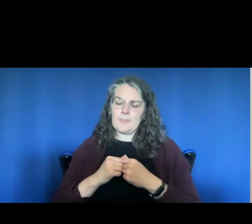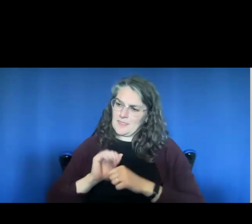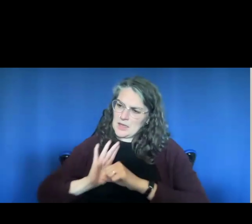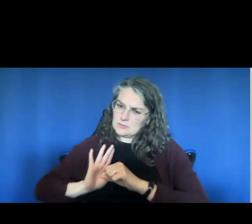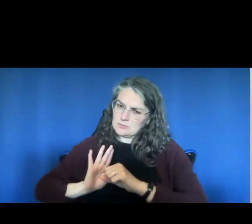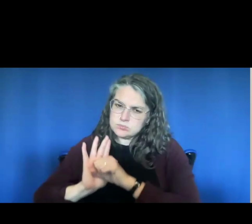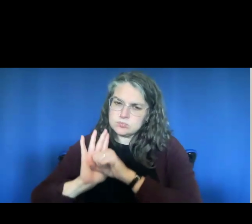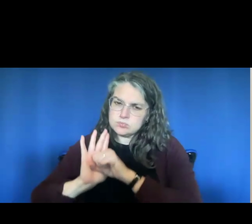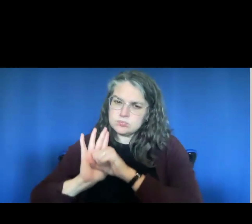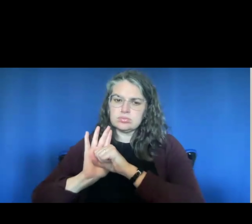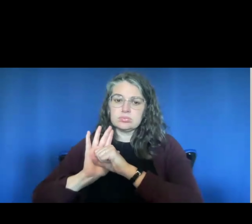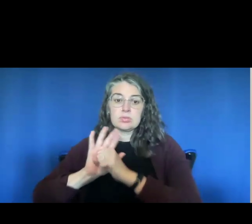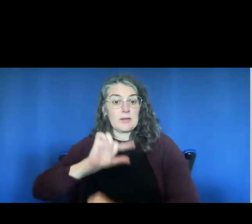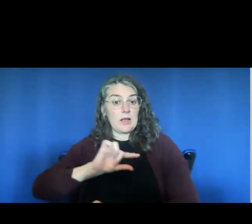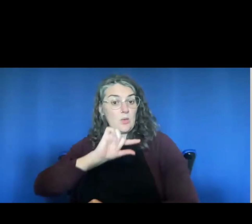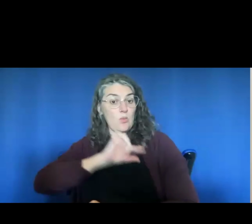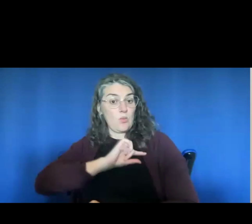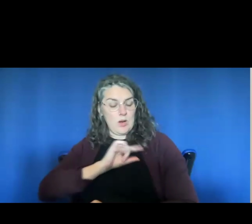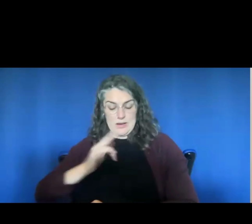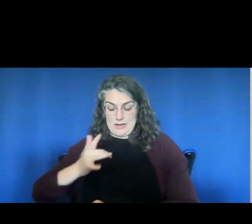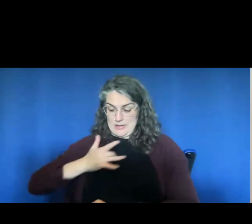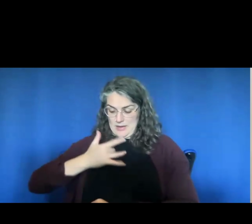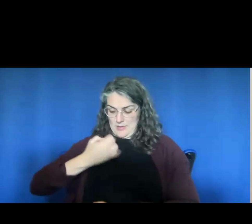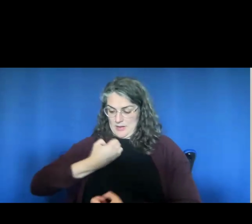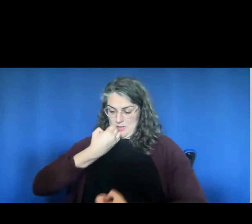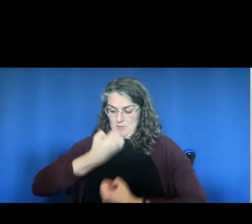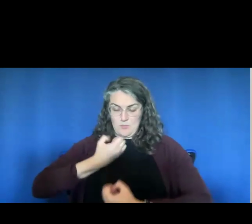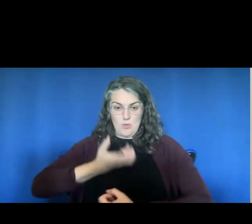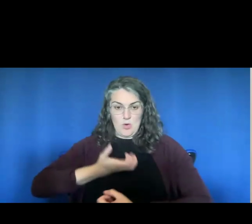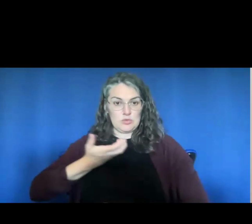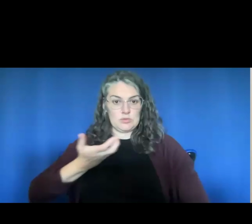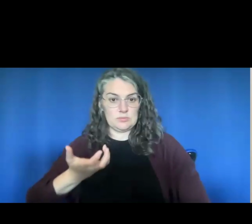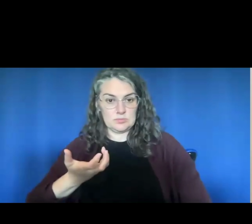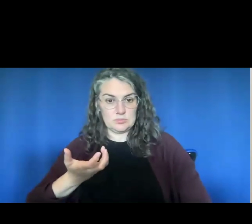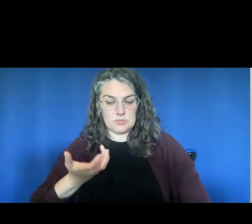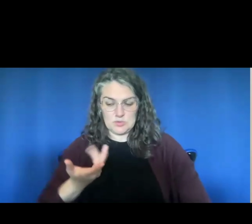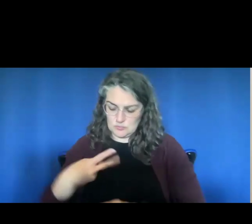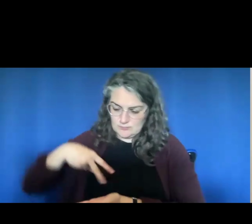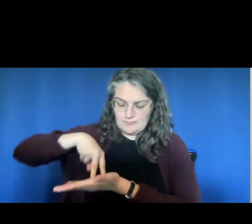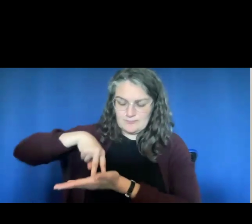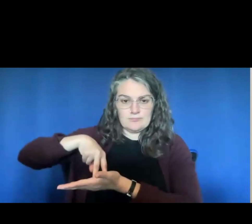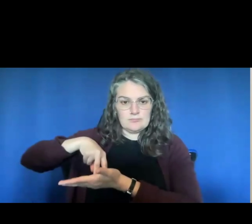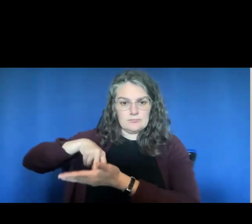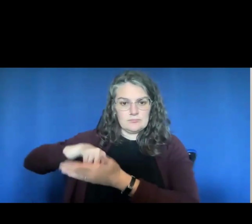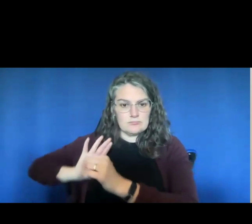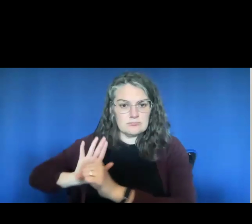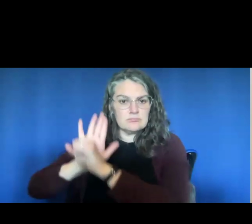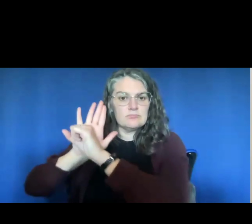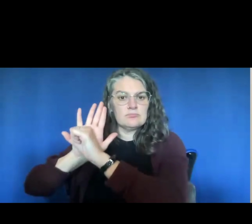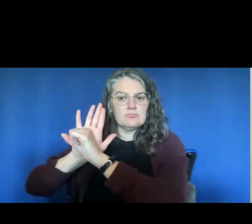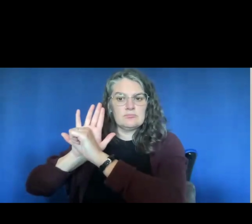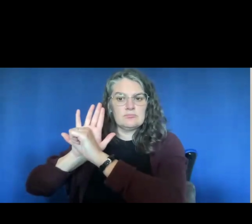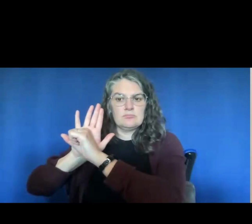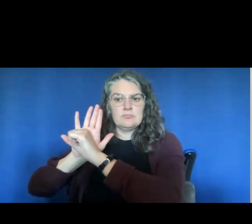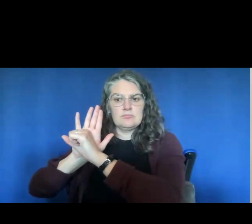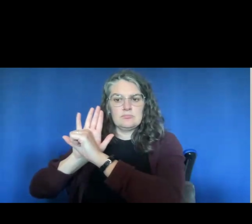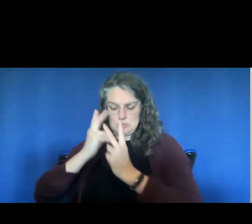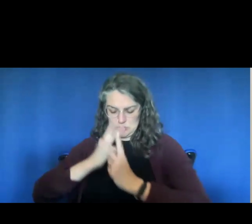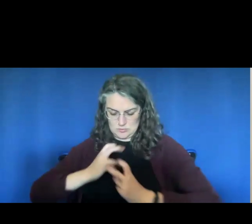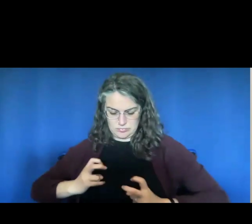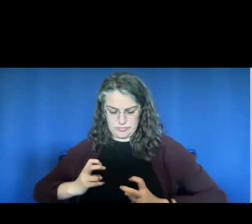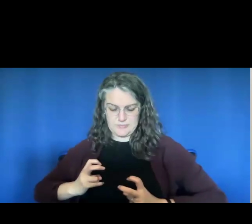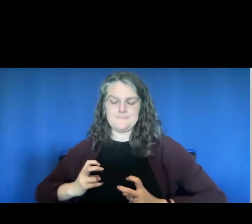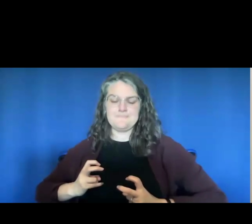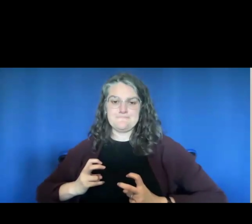particular quality of feeling. Burke found the courage, the energy, and the insight to start